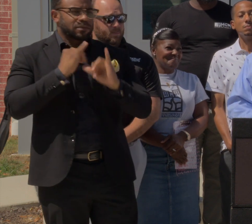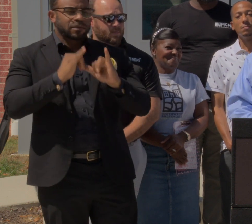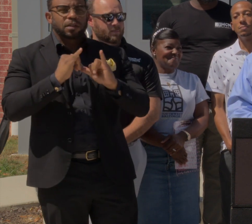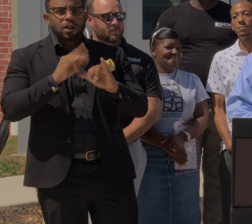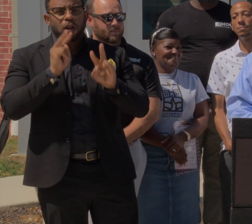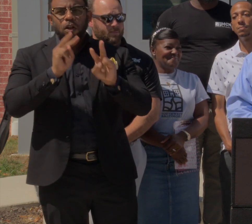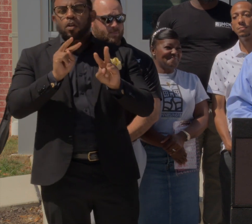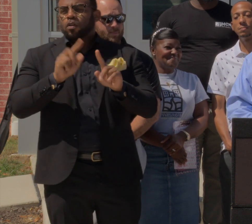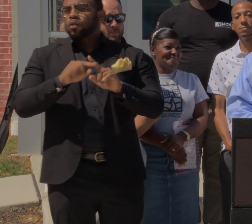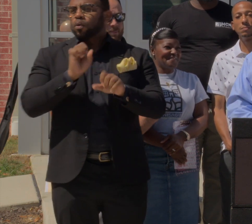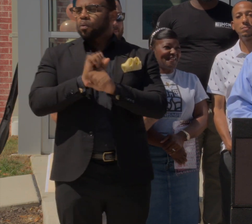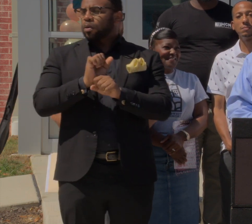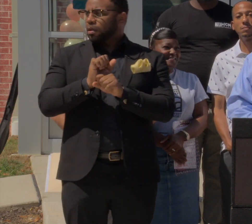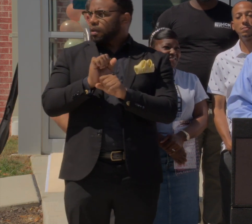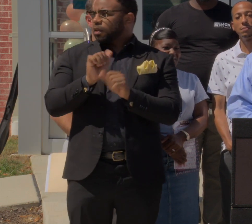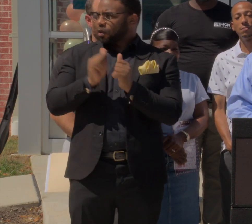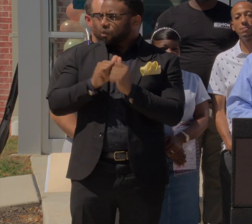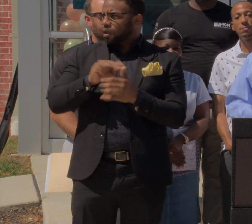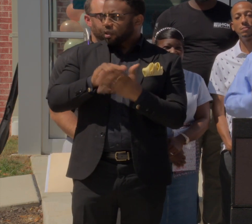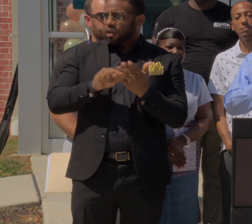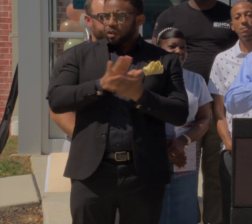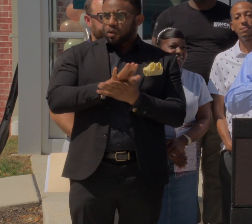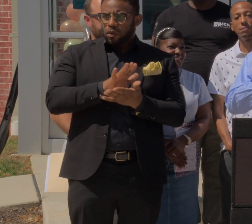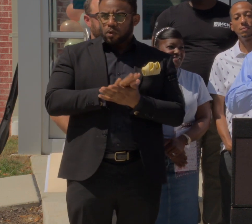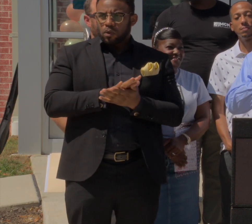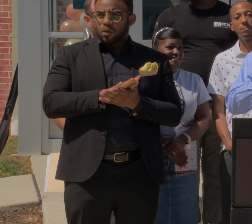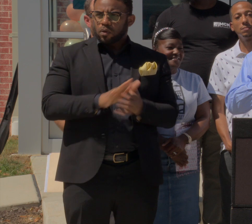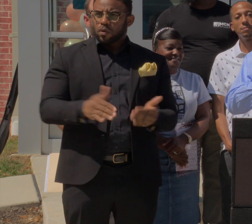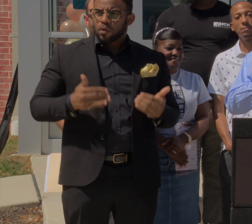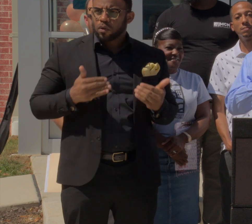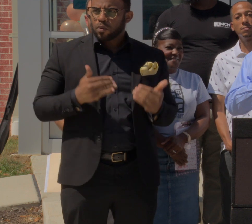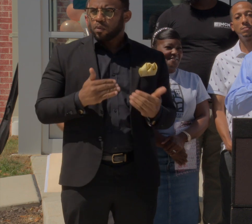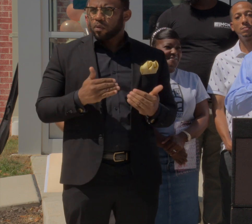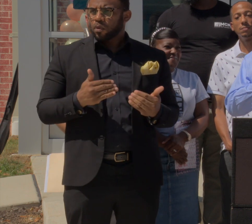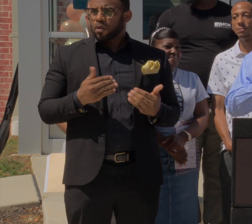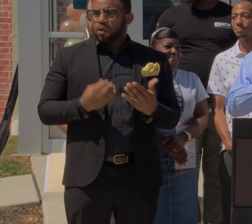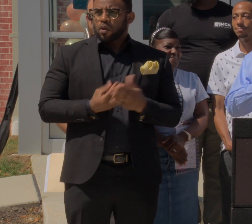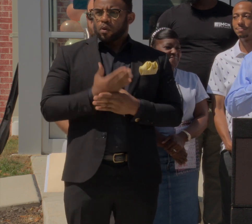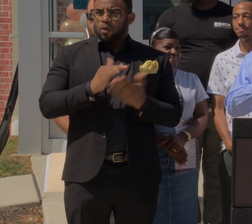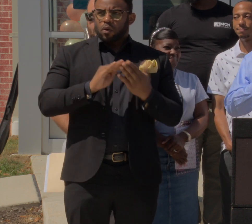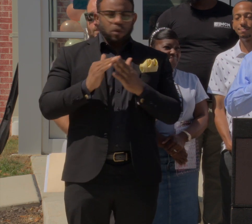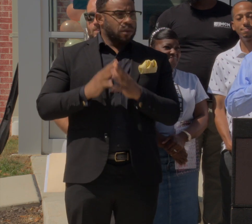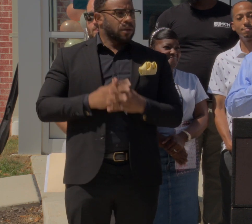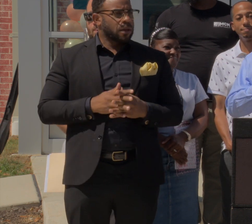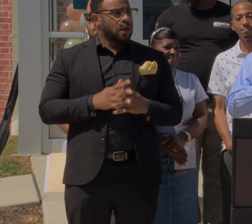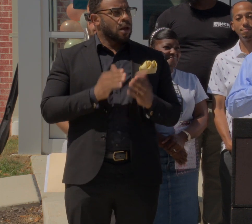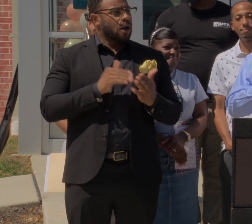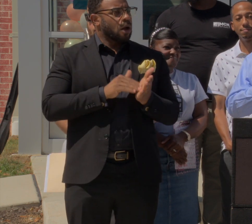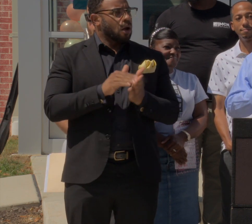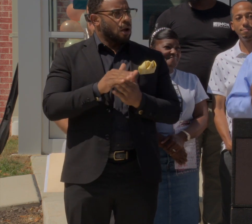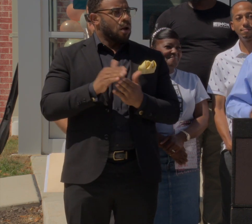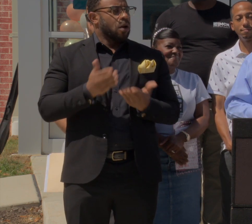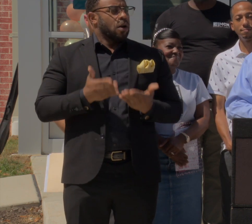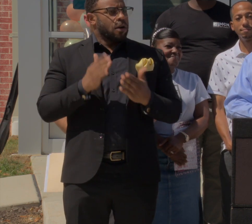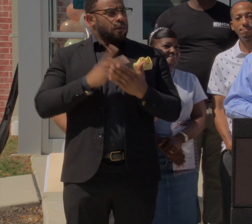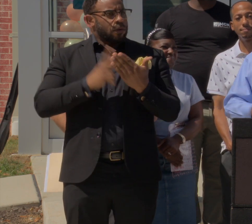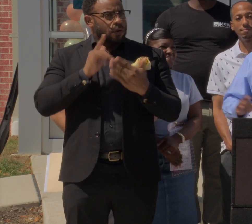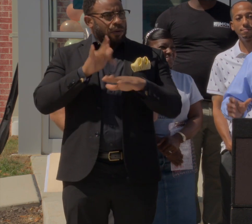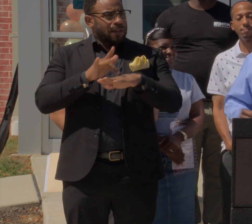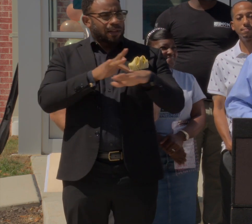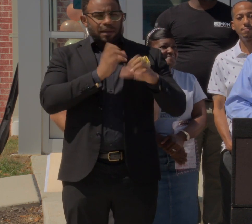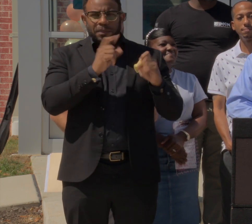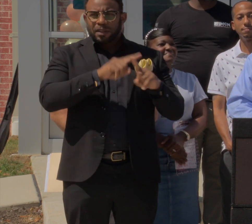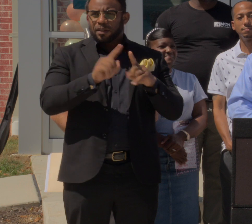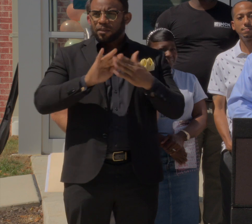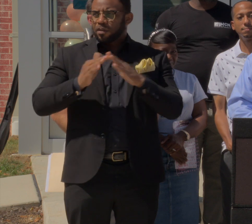definitely look forward to working with the school and moving and growing this community, offering the programs that's going to touch so many